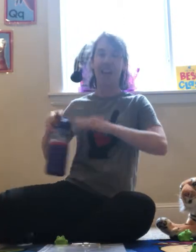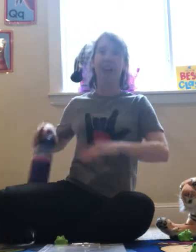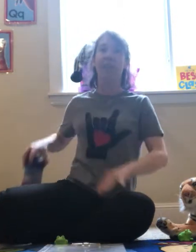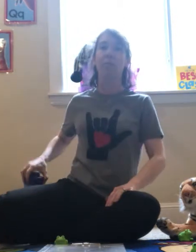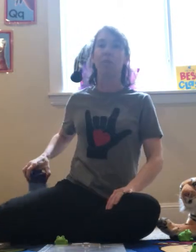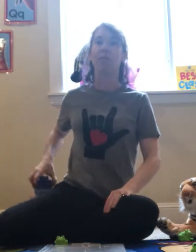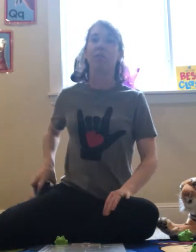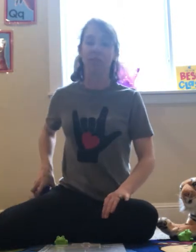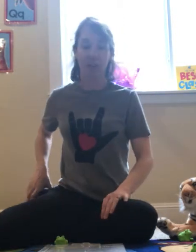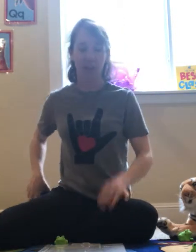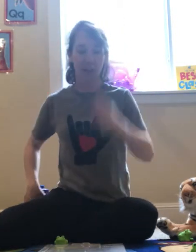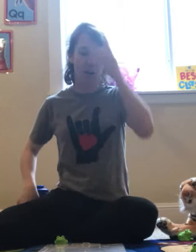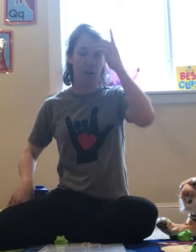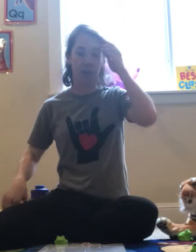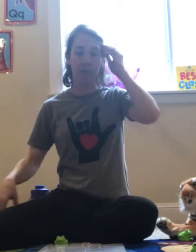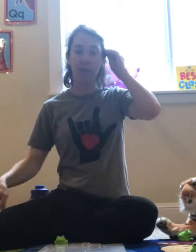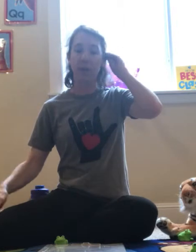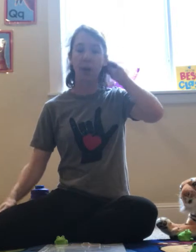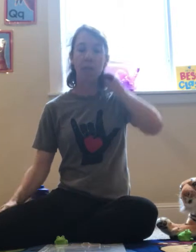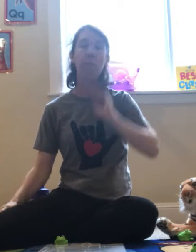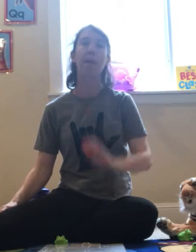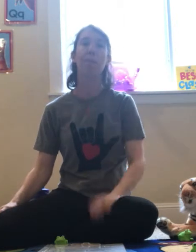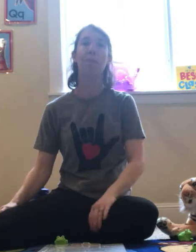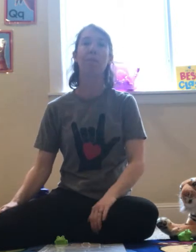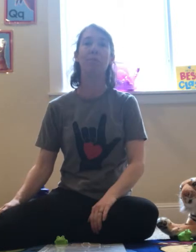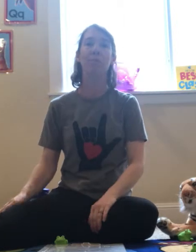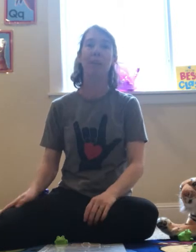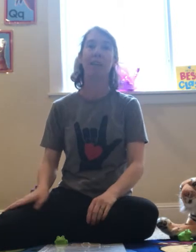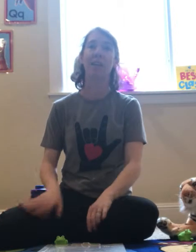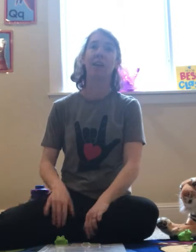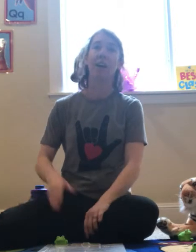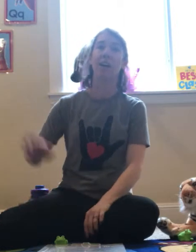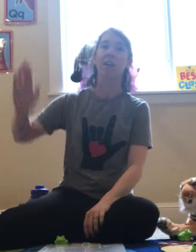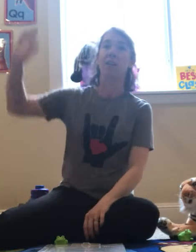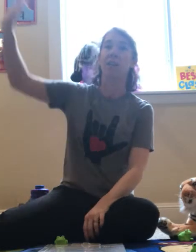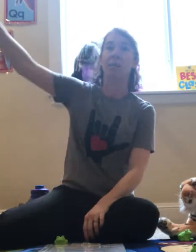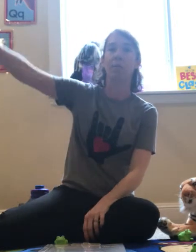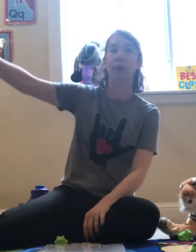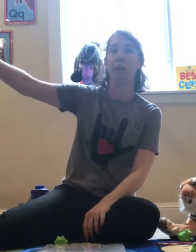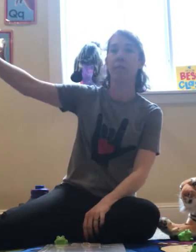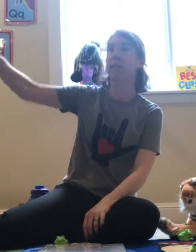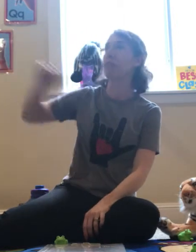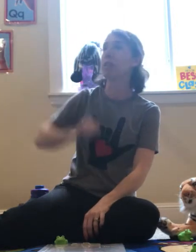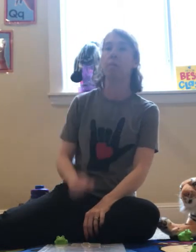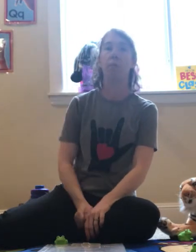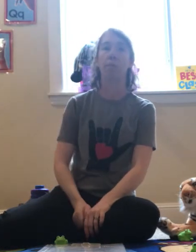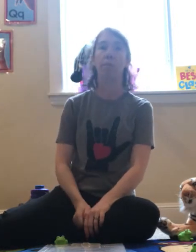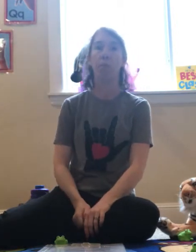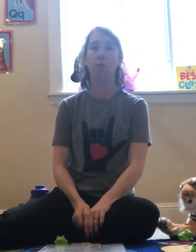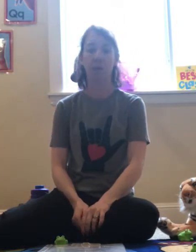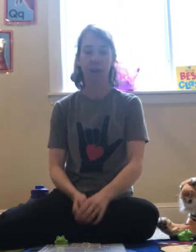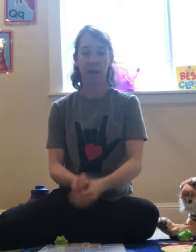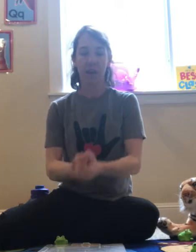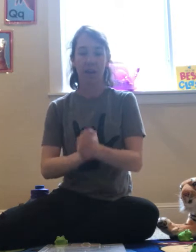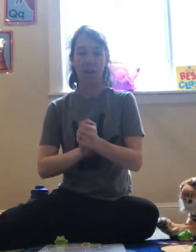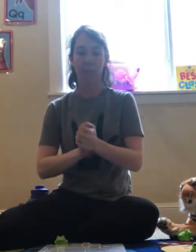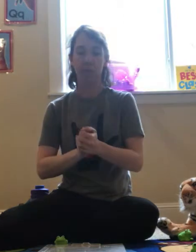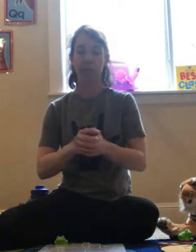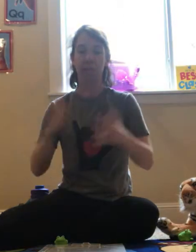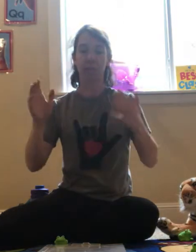And then we do another song called Bringing Home a Baby Bumblebee. This time I would probably have the lyrics up on my board, just because it's a